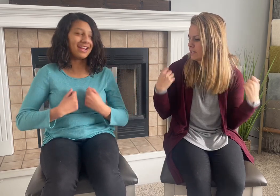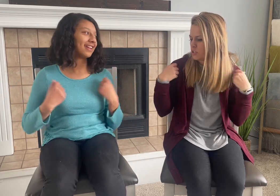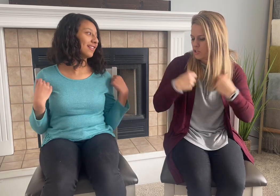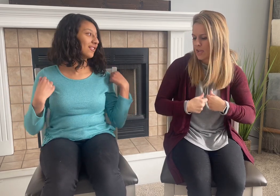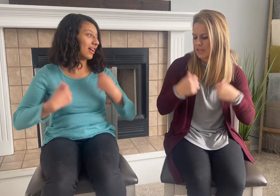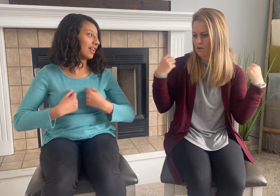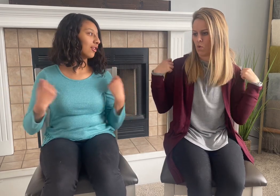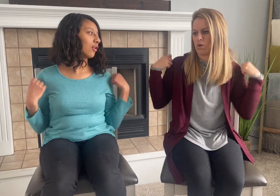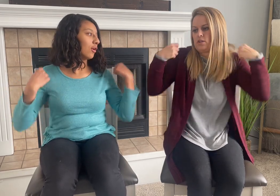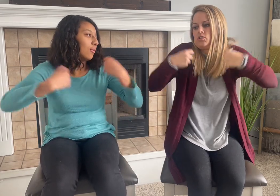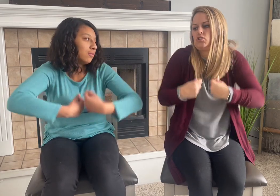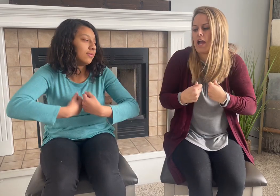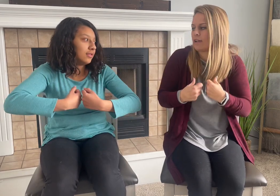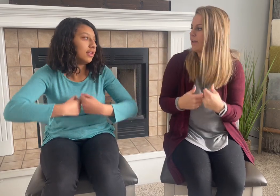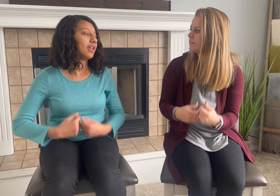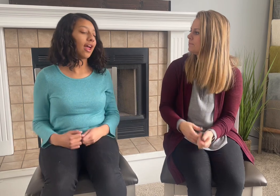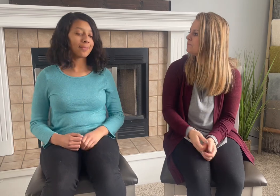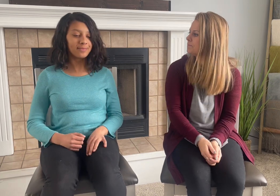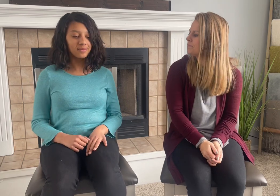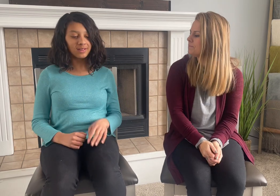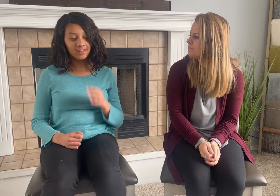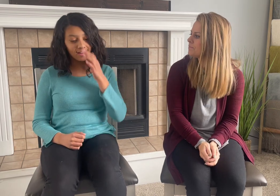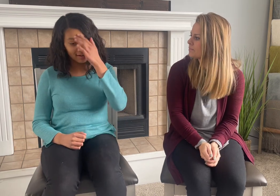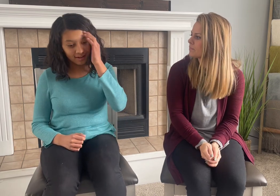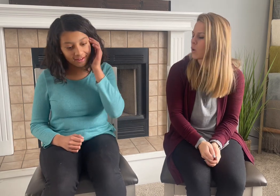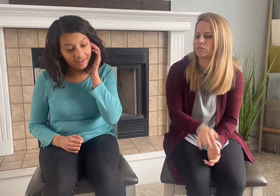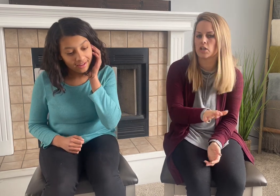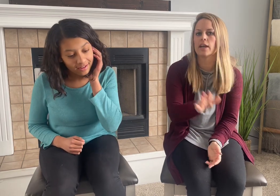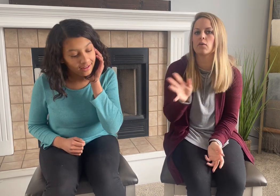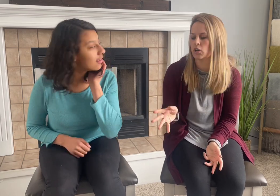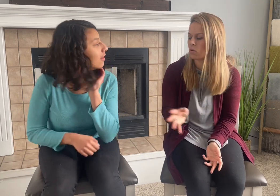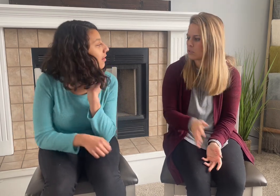jacket or jacket.-hmm. jacket or coat.